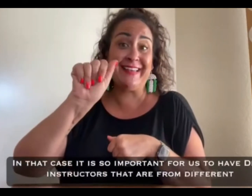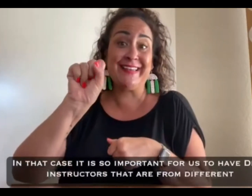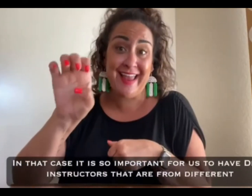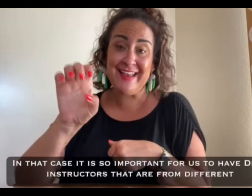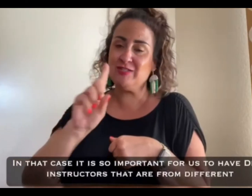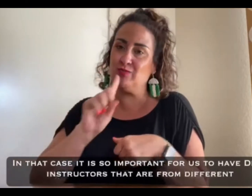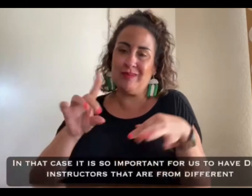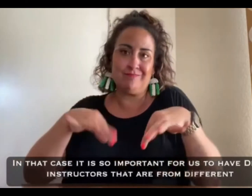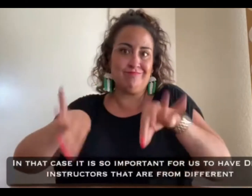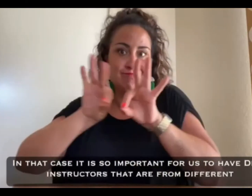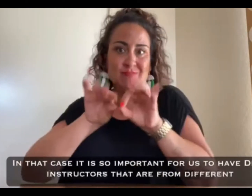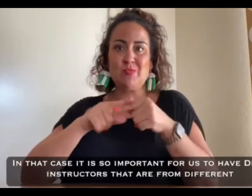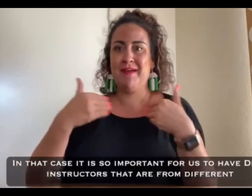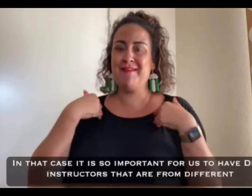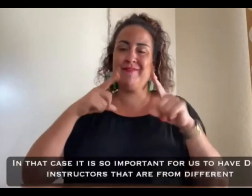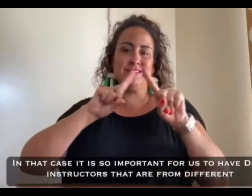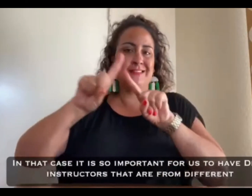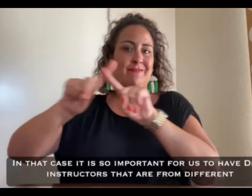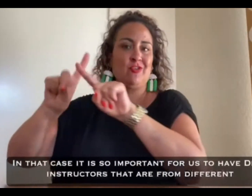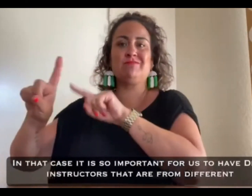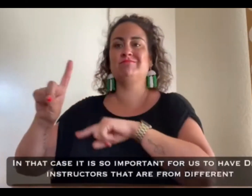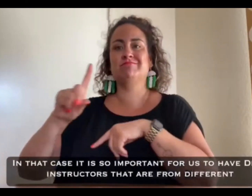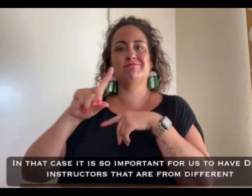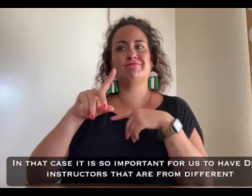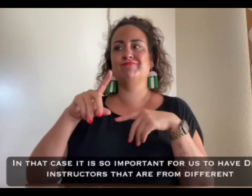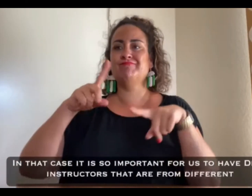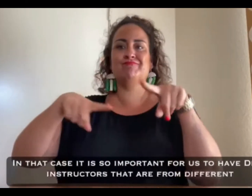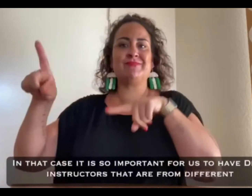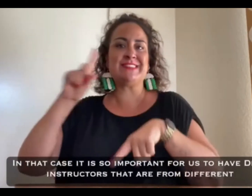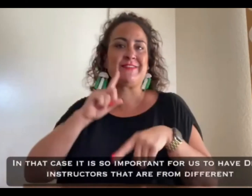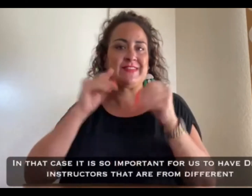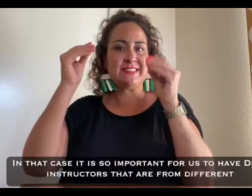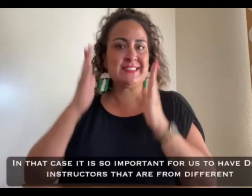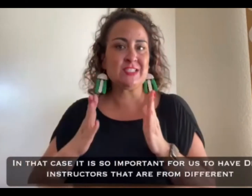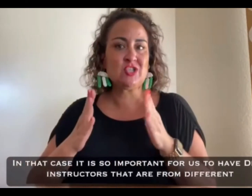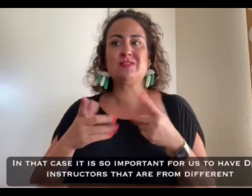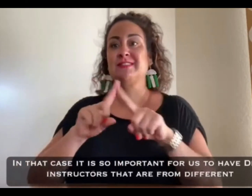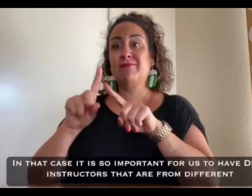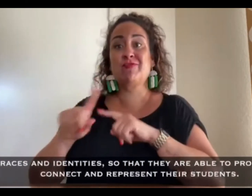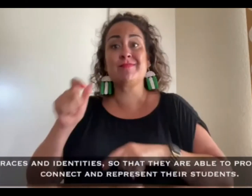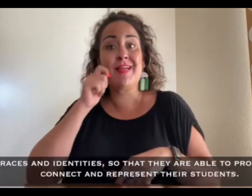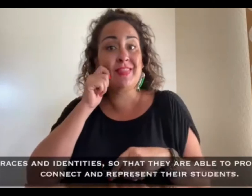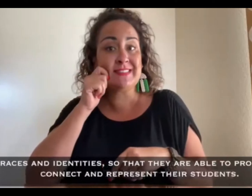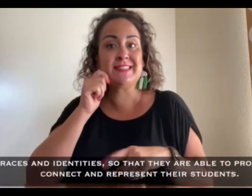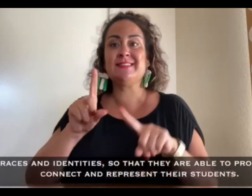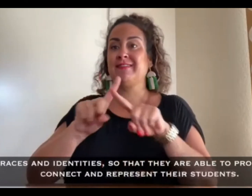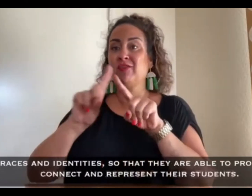that are from different races and identities so that they're able to properly connect and represent their students.